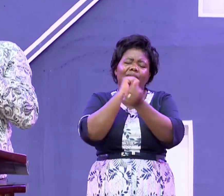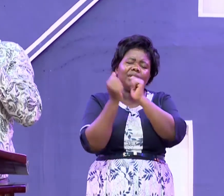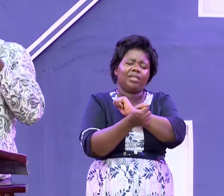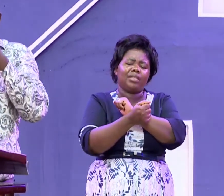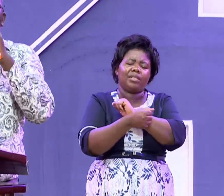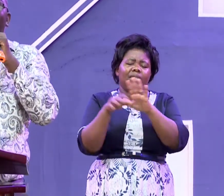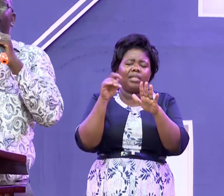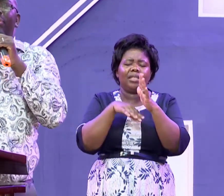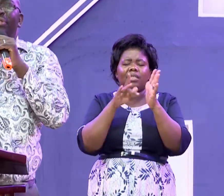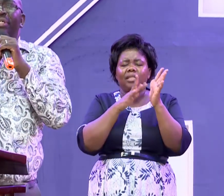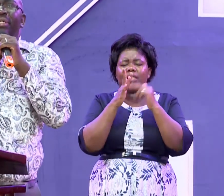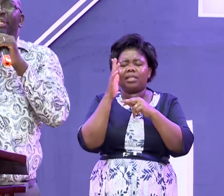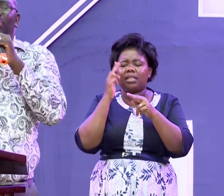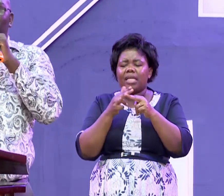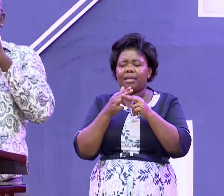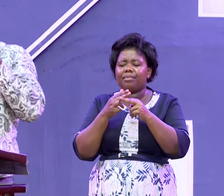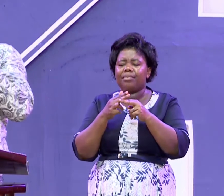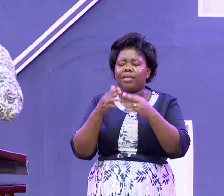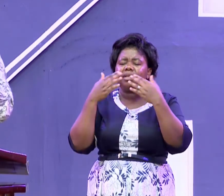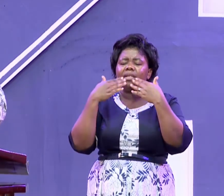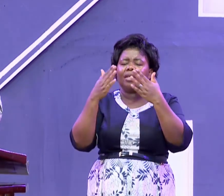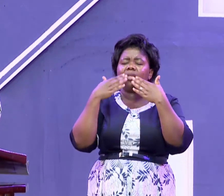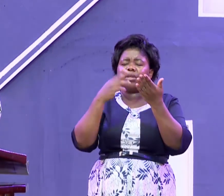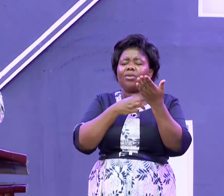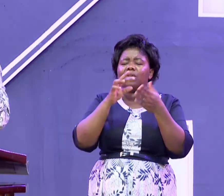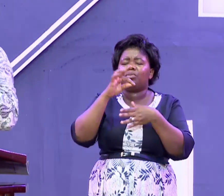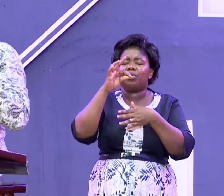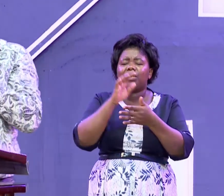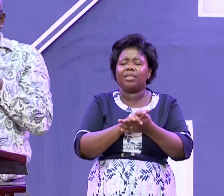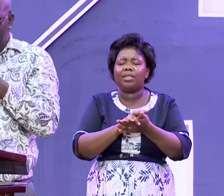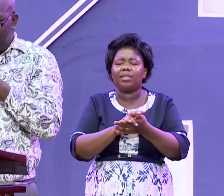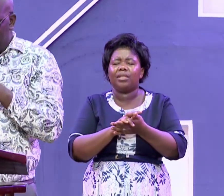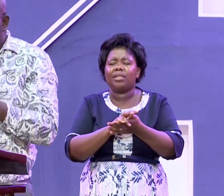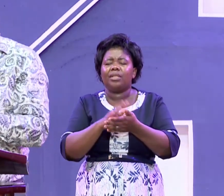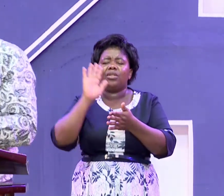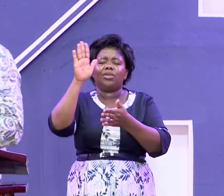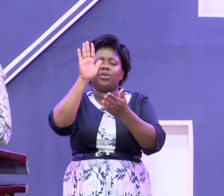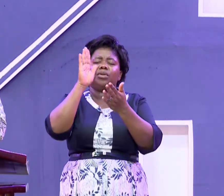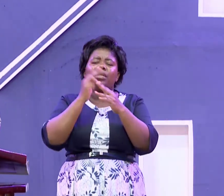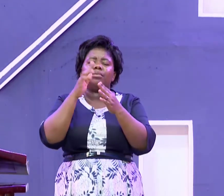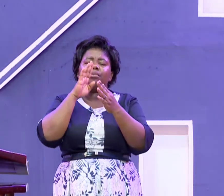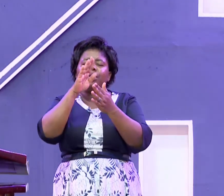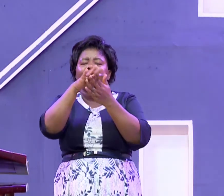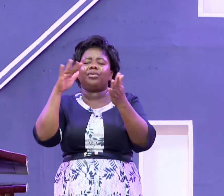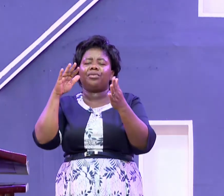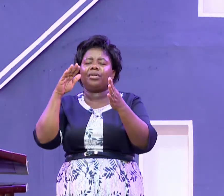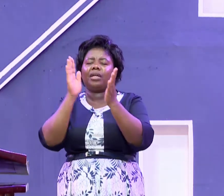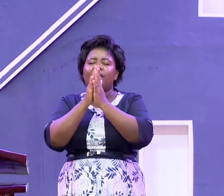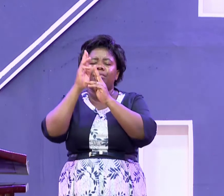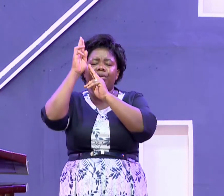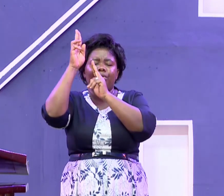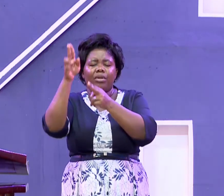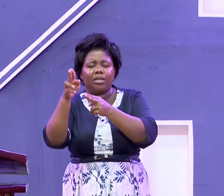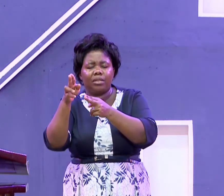help us to change. In the name of Jesus, we thank you, Holy Spirit. May your name be glorified and